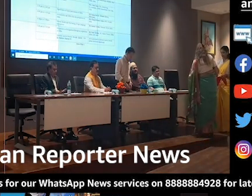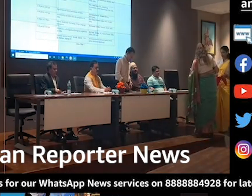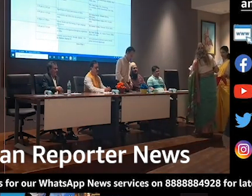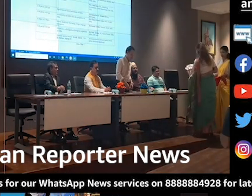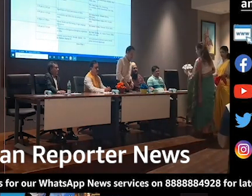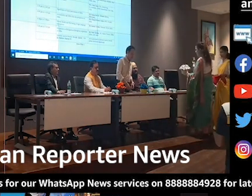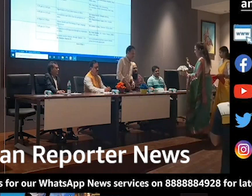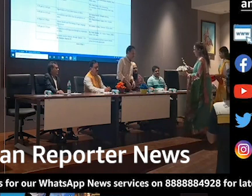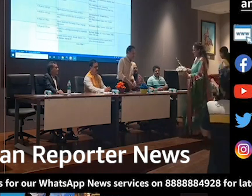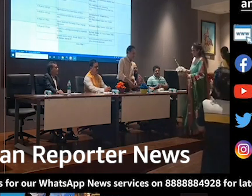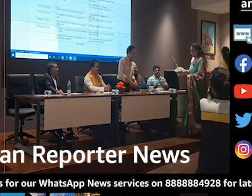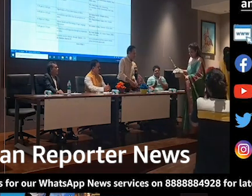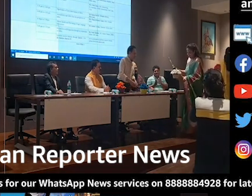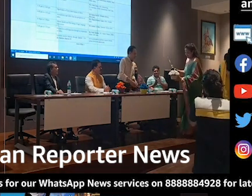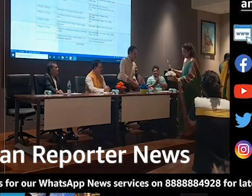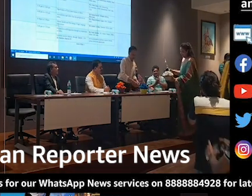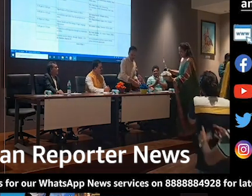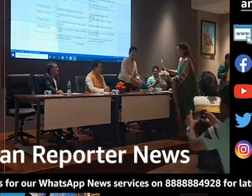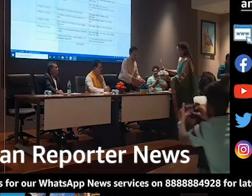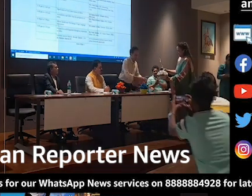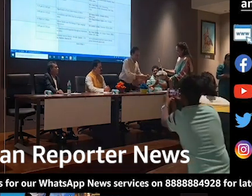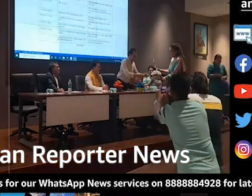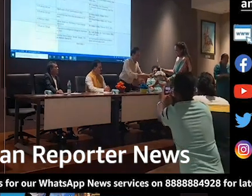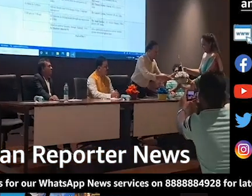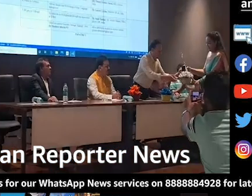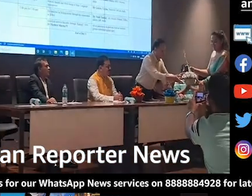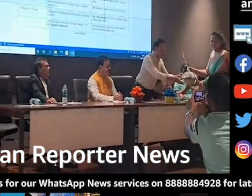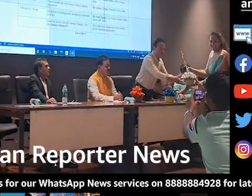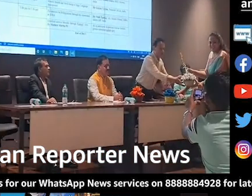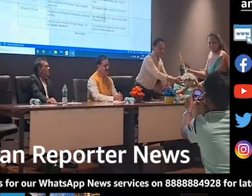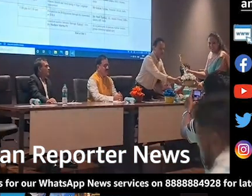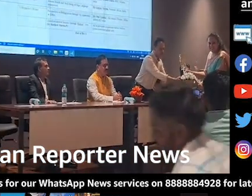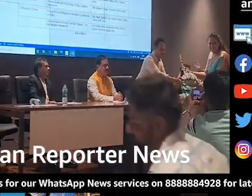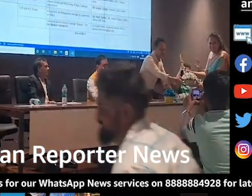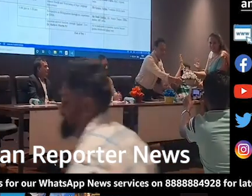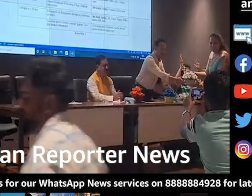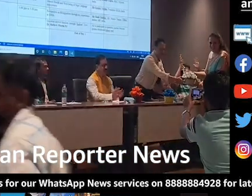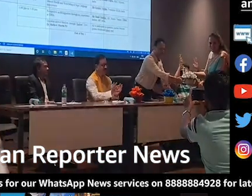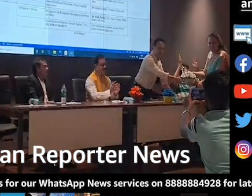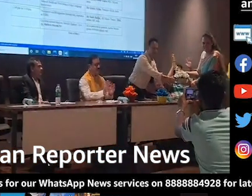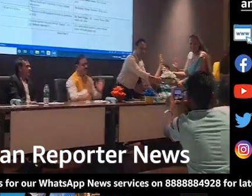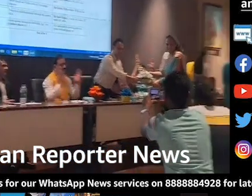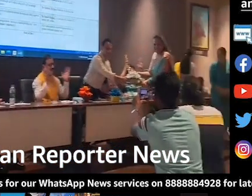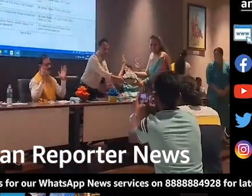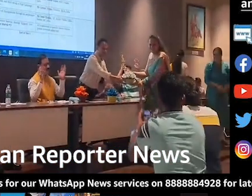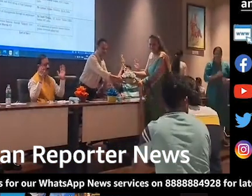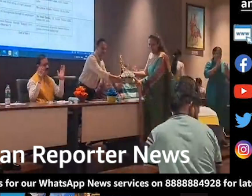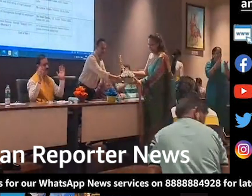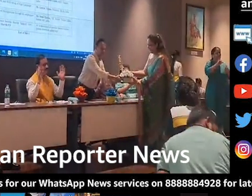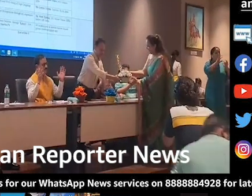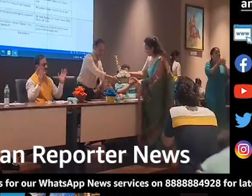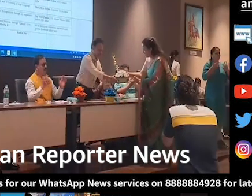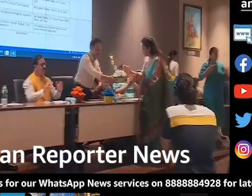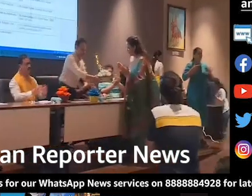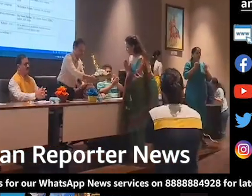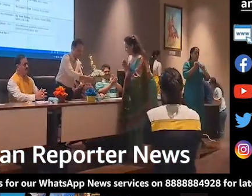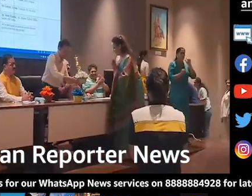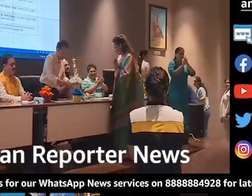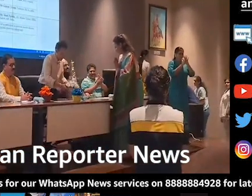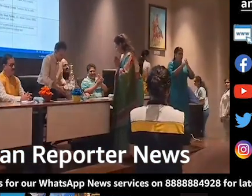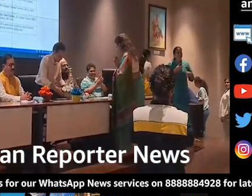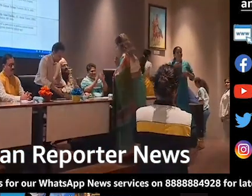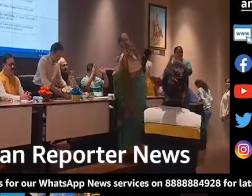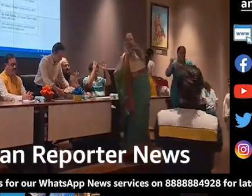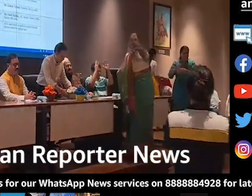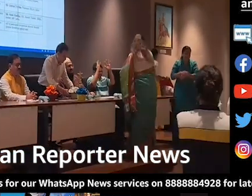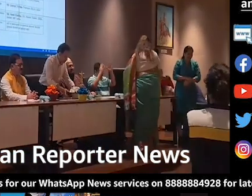and honor the Commissioner. So memento, please. So on behalf of ISLIA as a President.